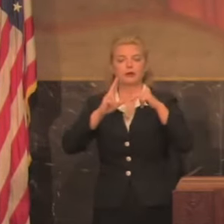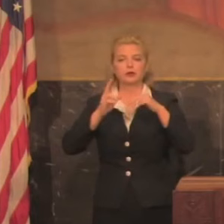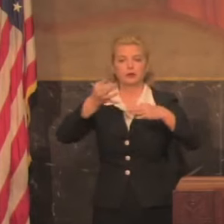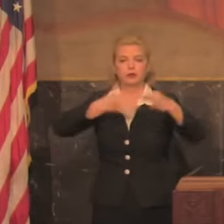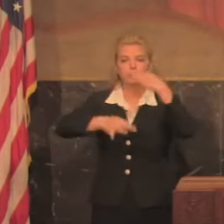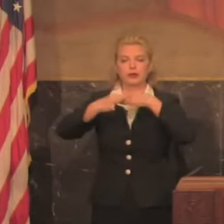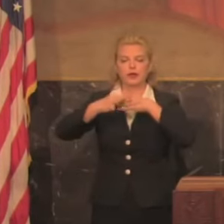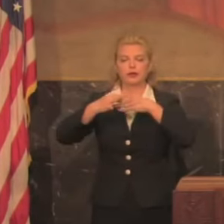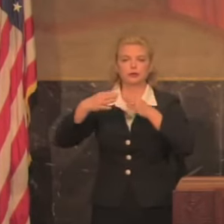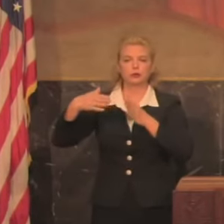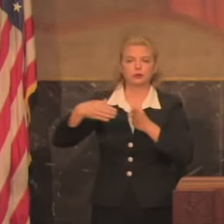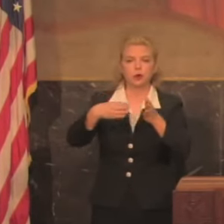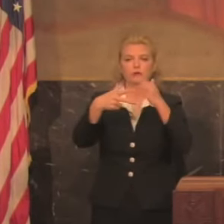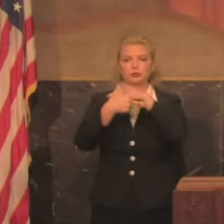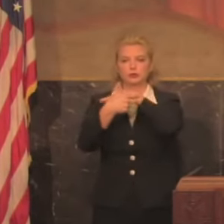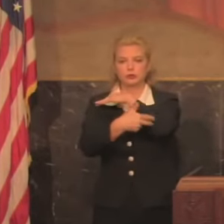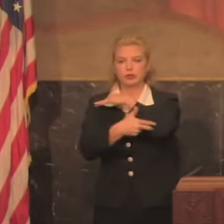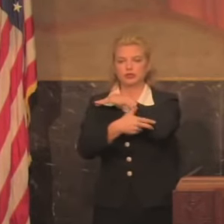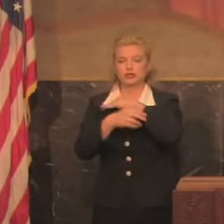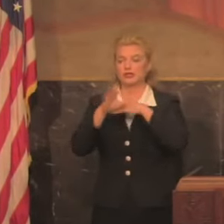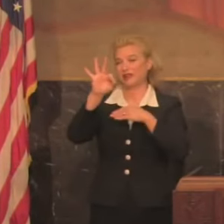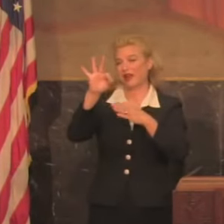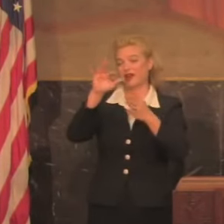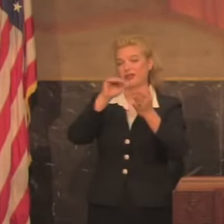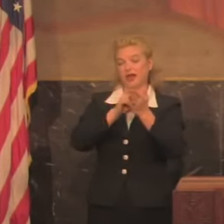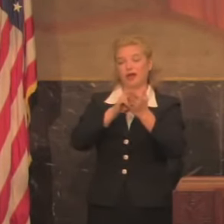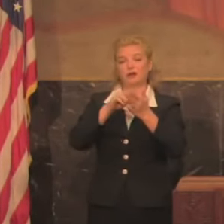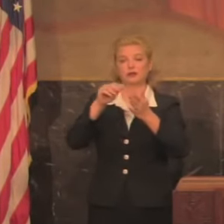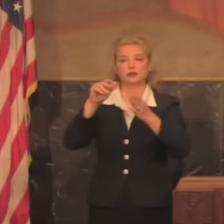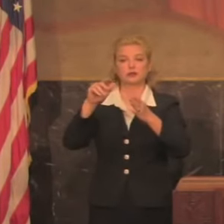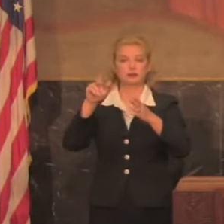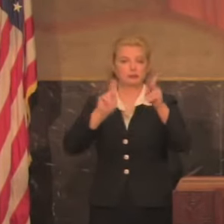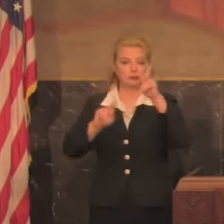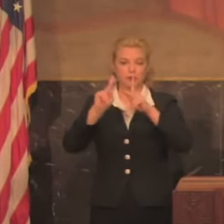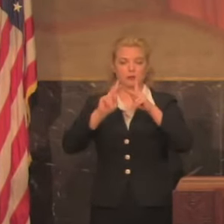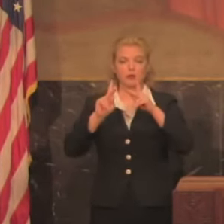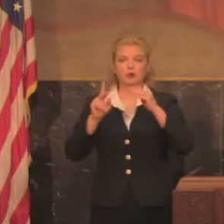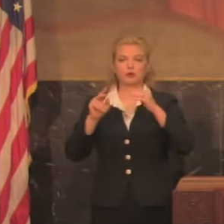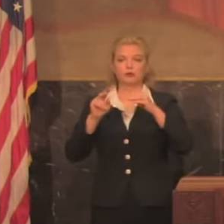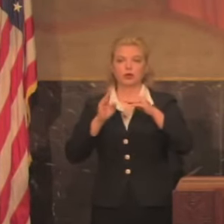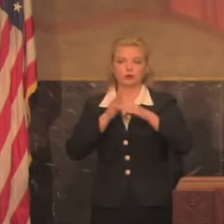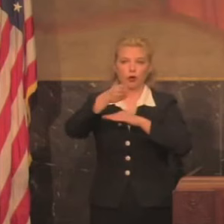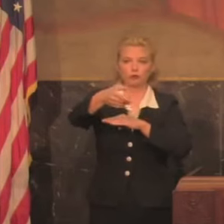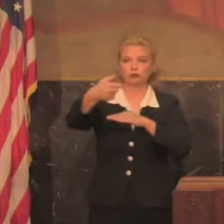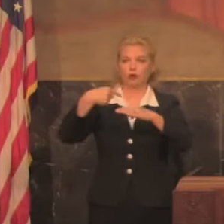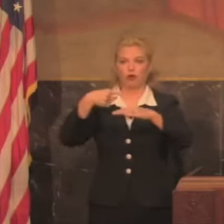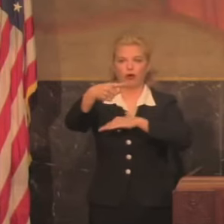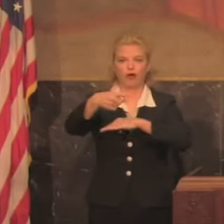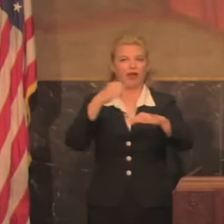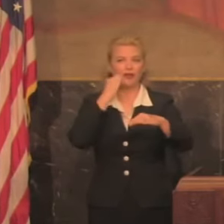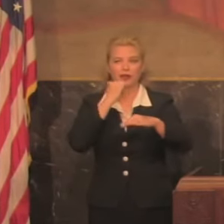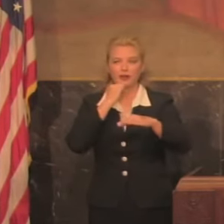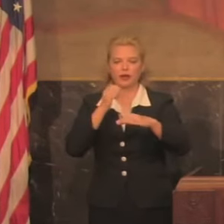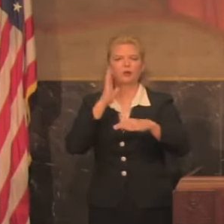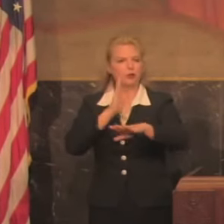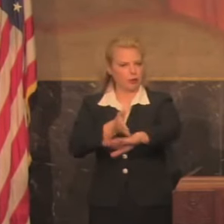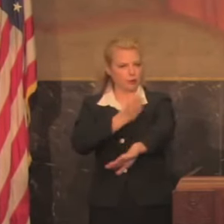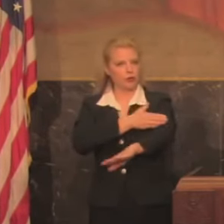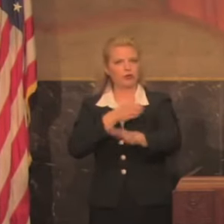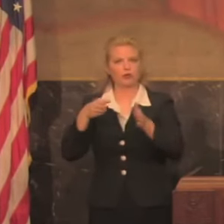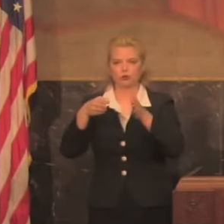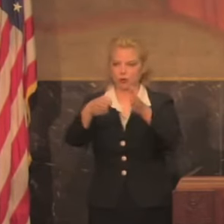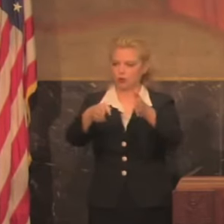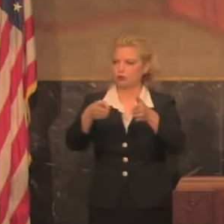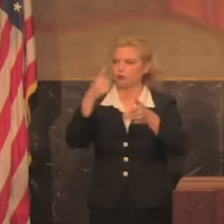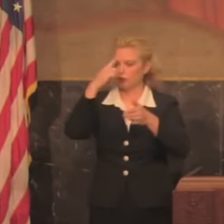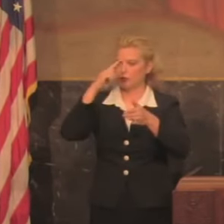that are crossed by more than 9,000 Louisianans every day. We will repair roads and ramps to improve traffic flow and safety, not only